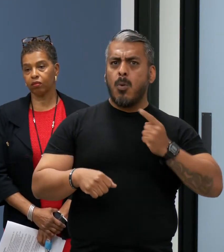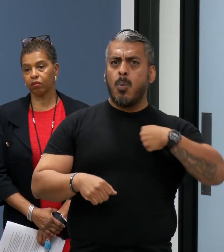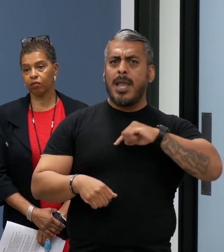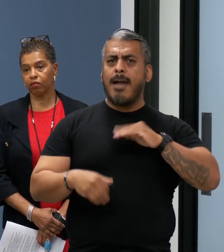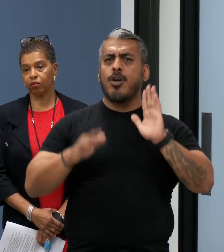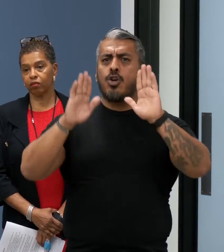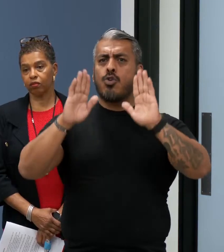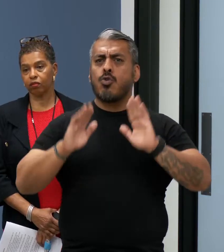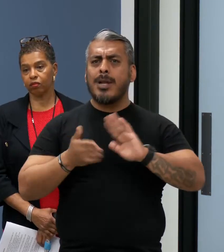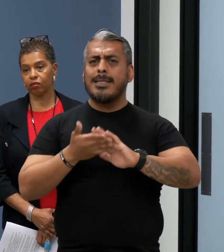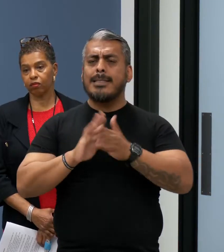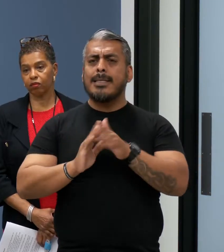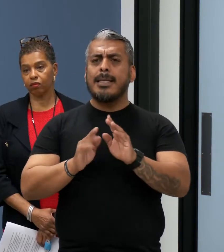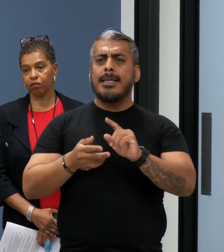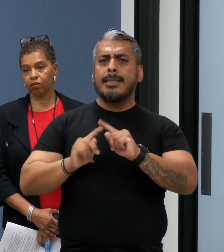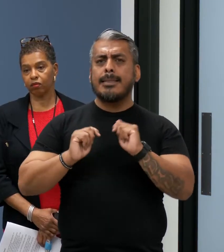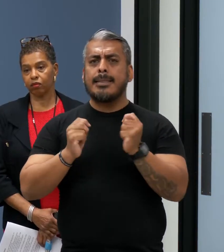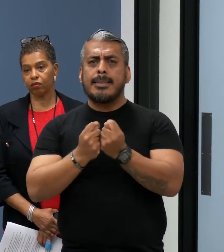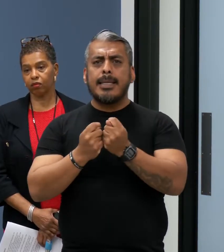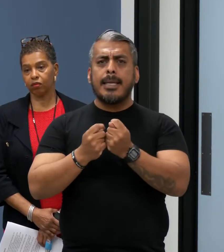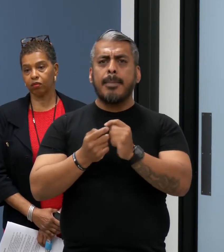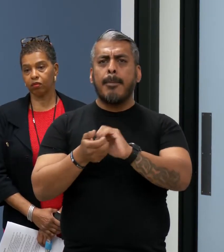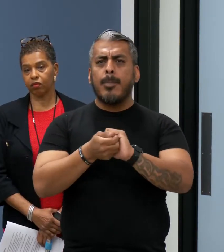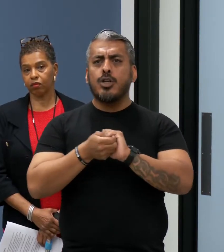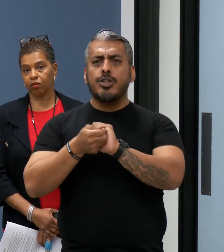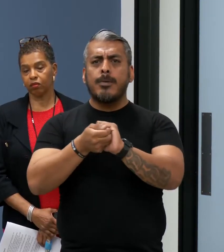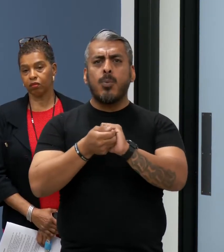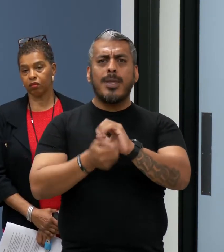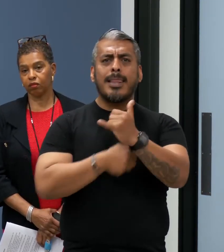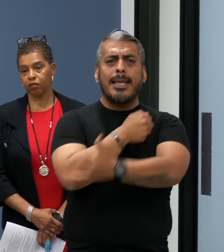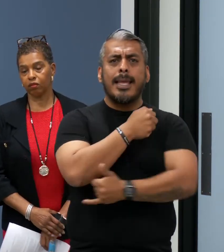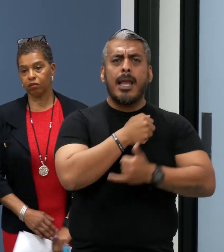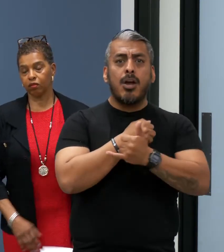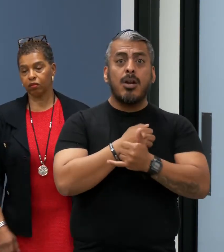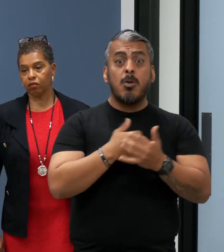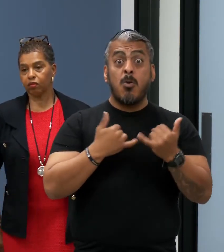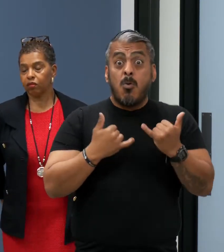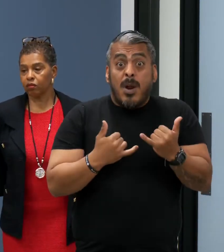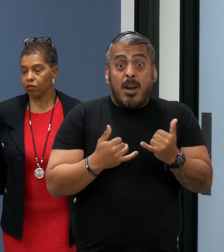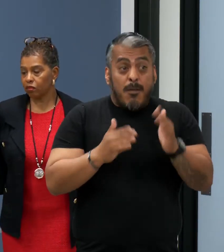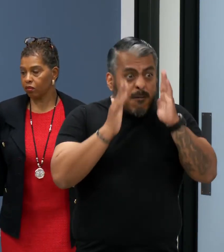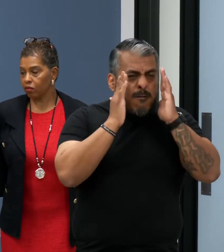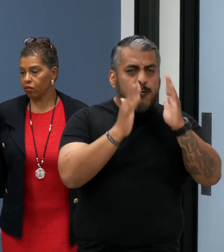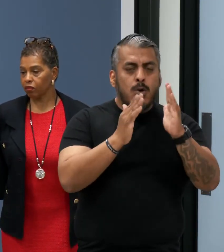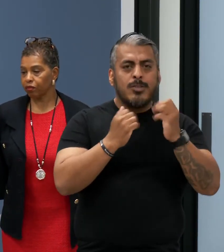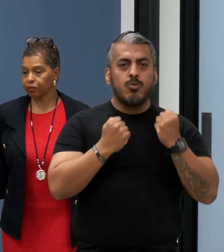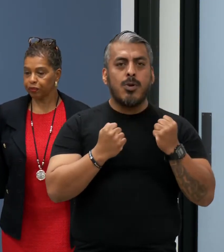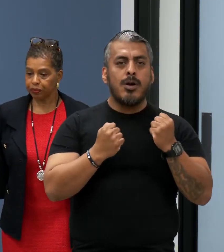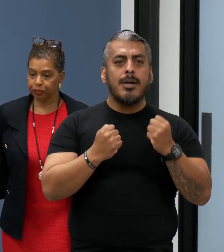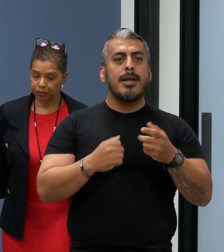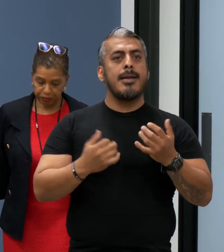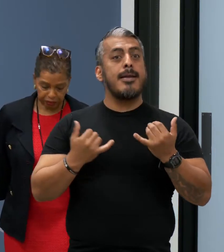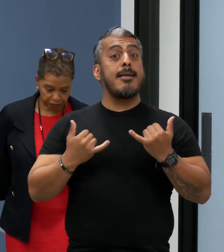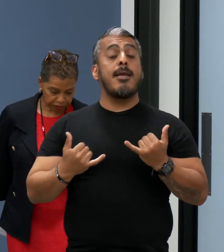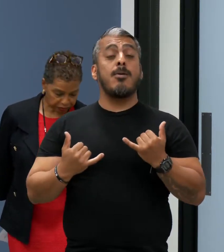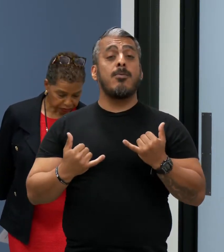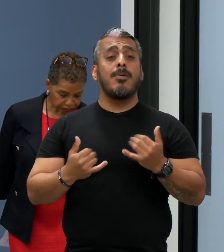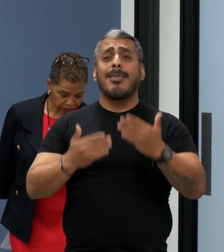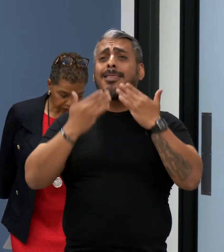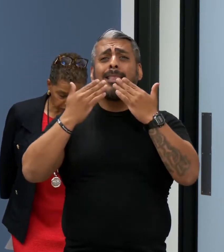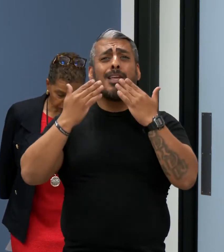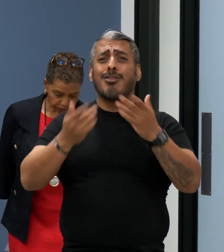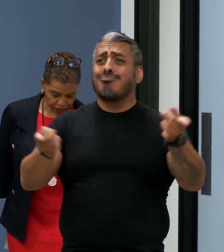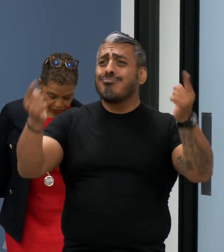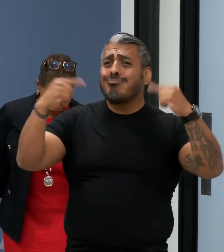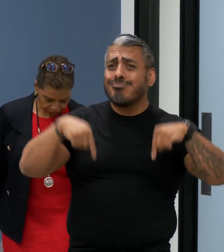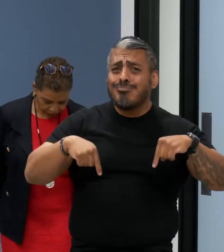team. We have great partnerships with the county. We need to now continue to place a real focus here. So I want to thank you all for